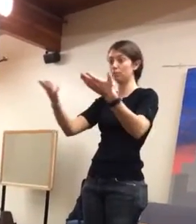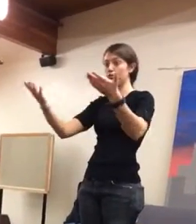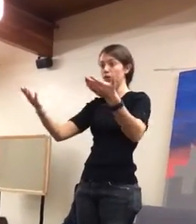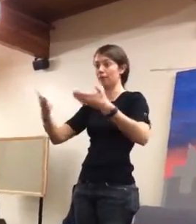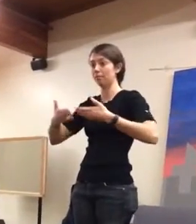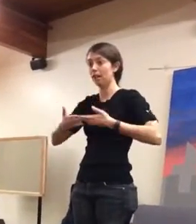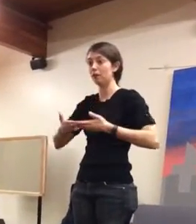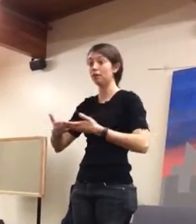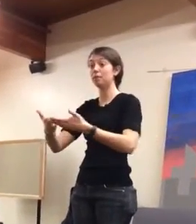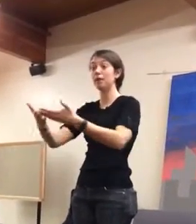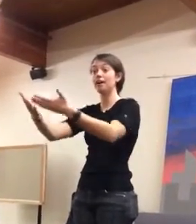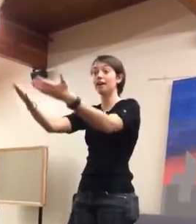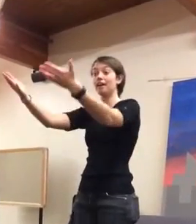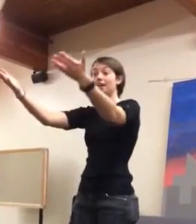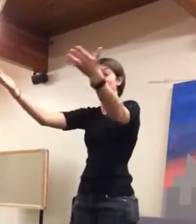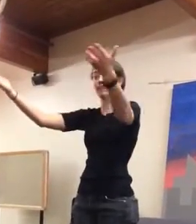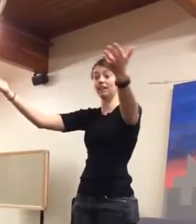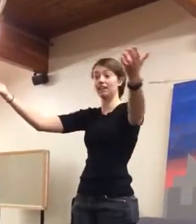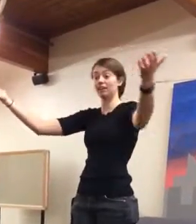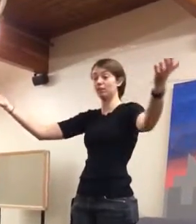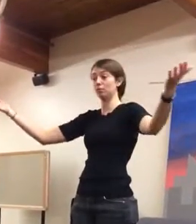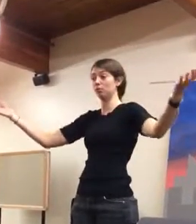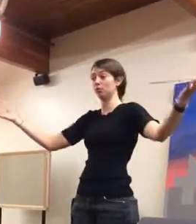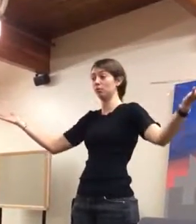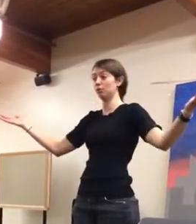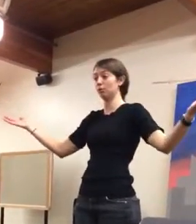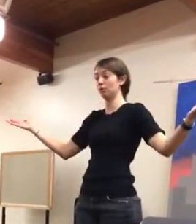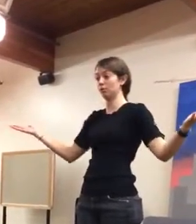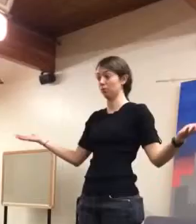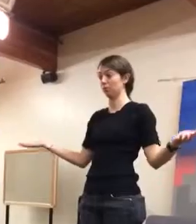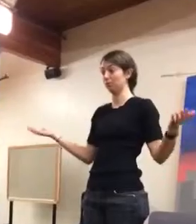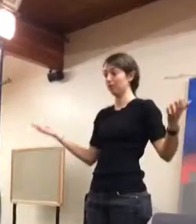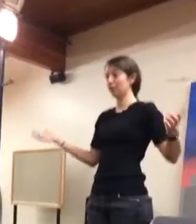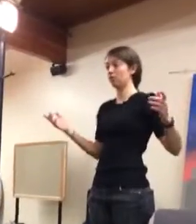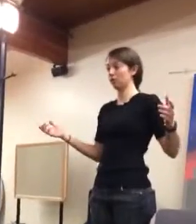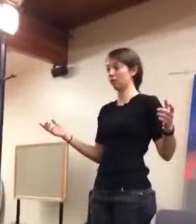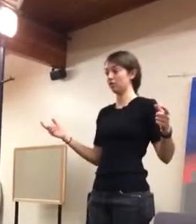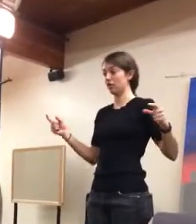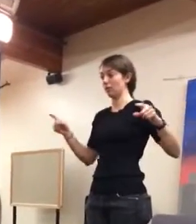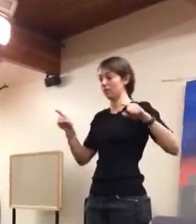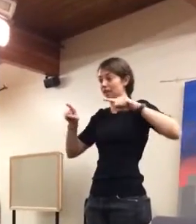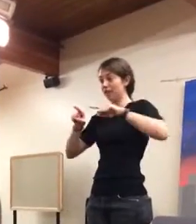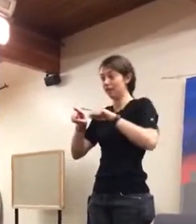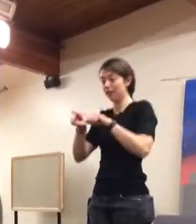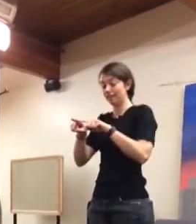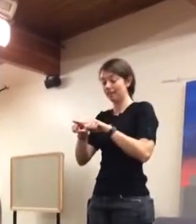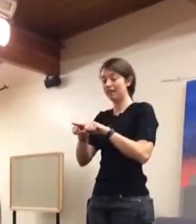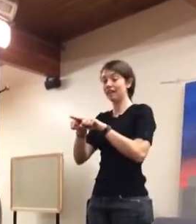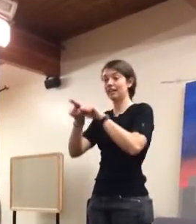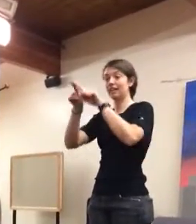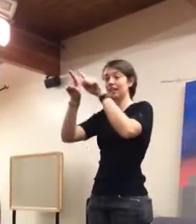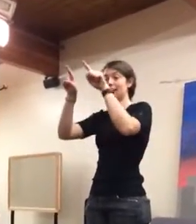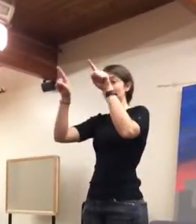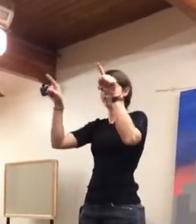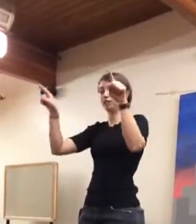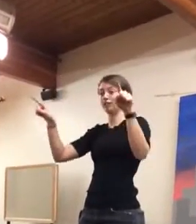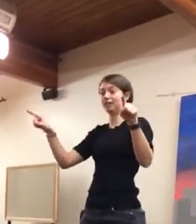room for him. Prepare him room. So let's try one more time. Let